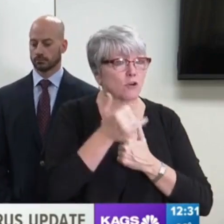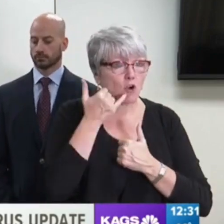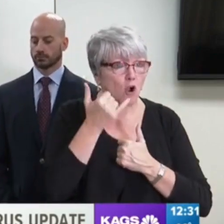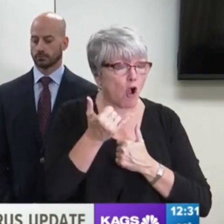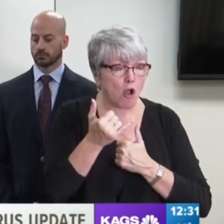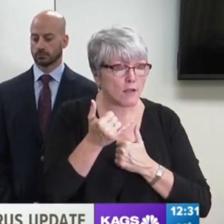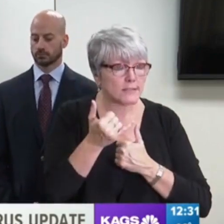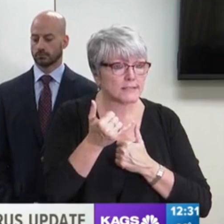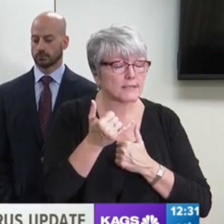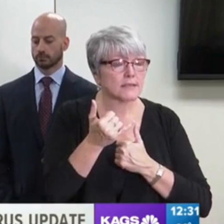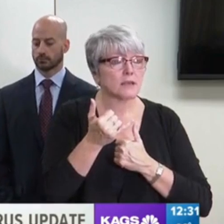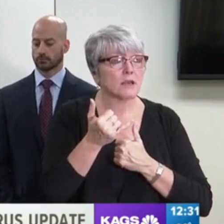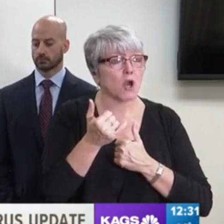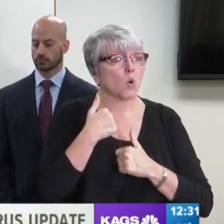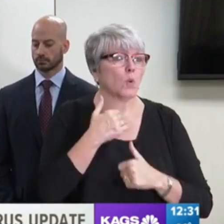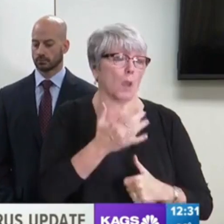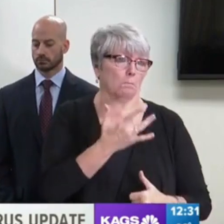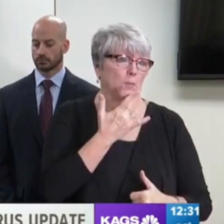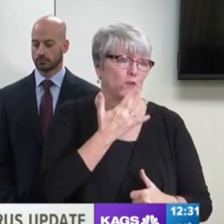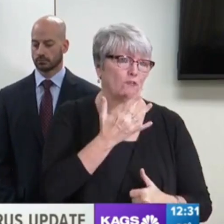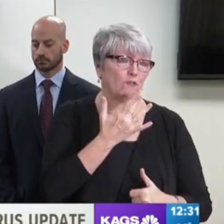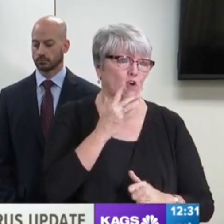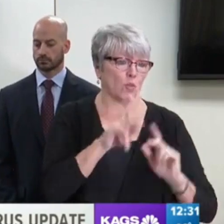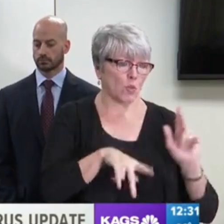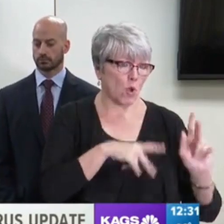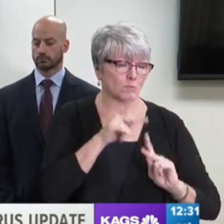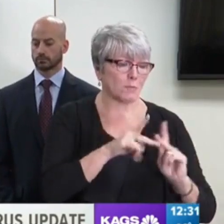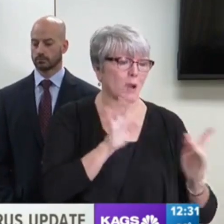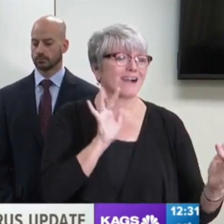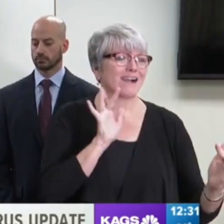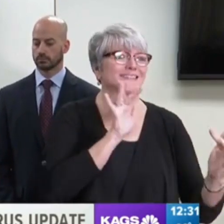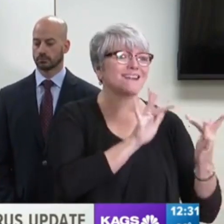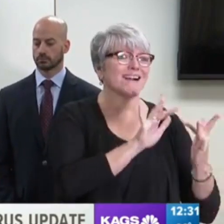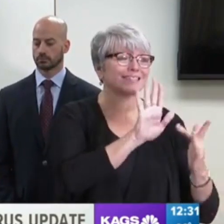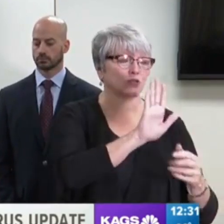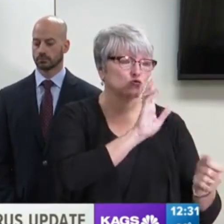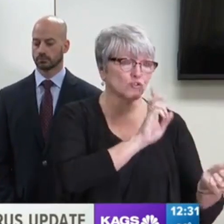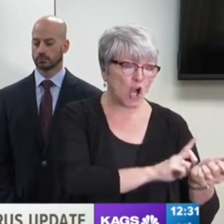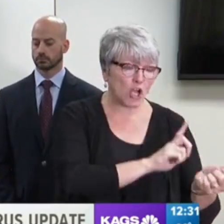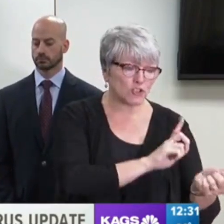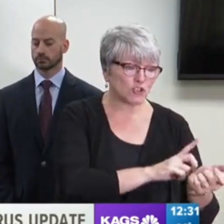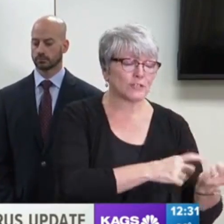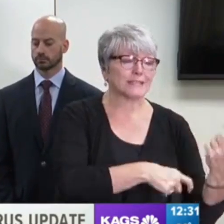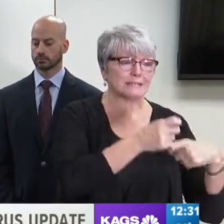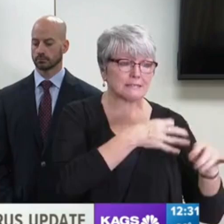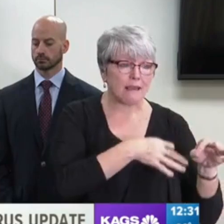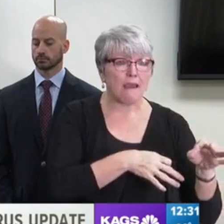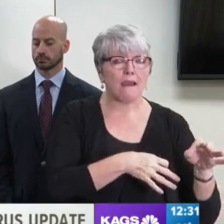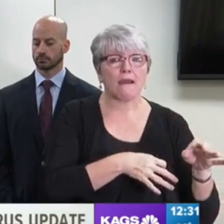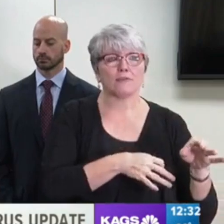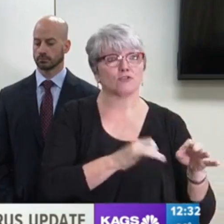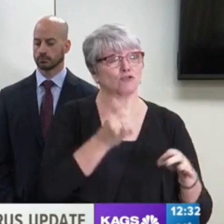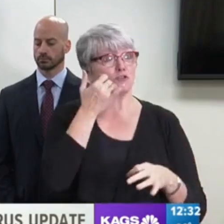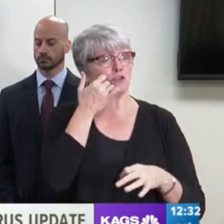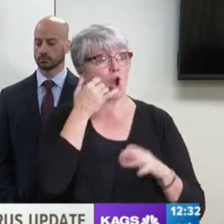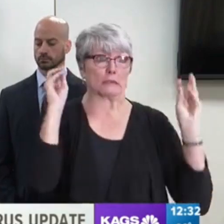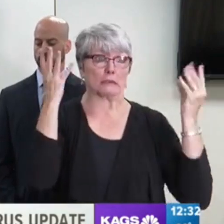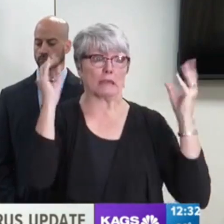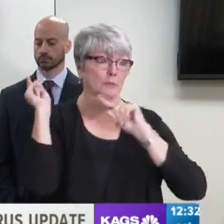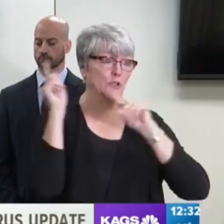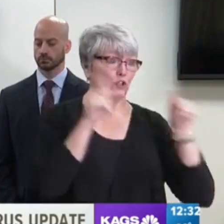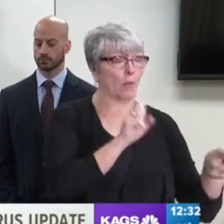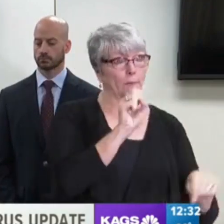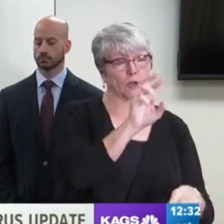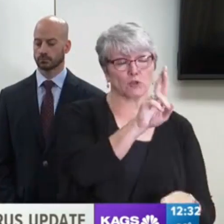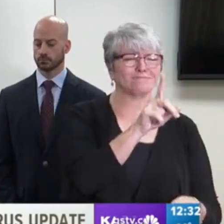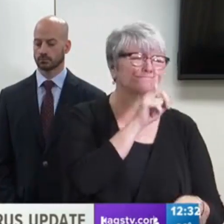calls in, we would rather those people contact their doctor instead of, just calling an ambulance and going to the